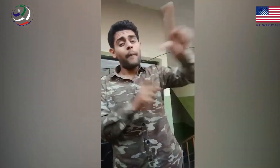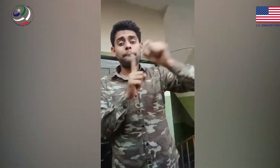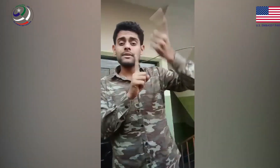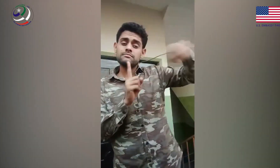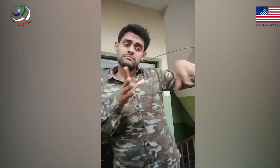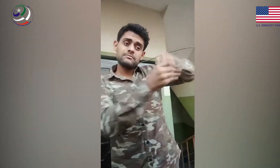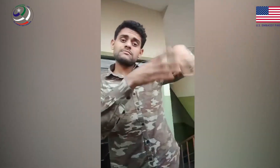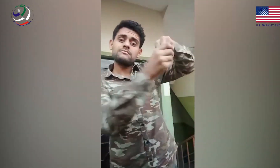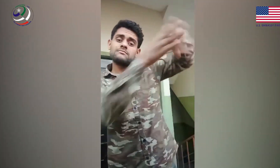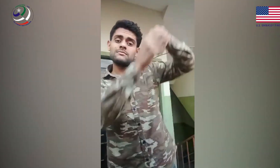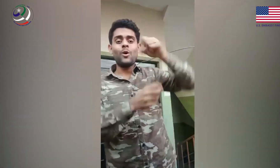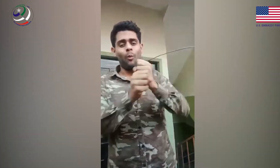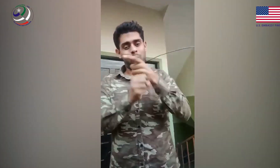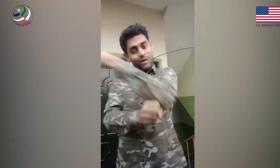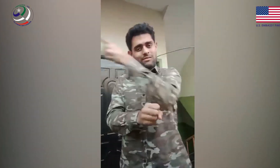The government should help the deaf people.